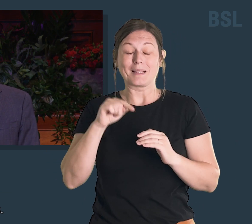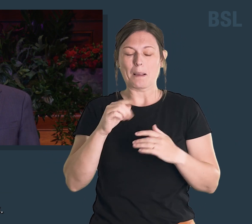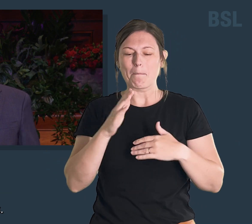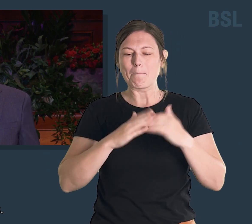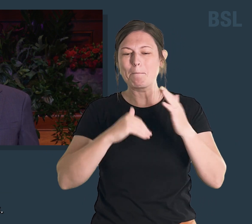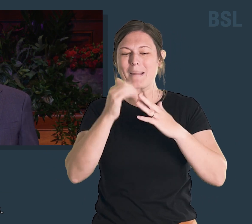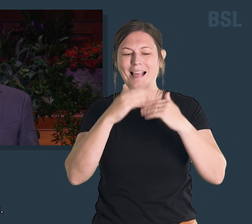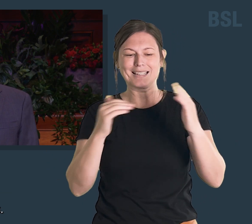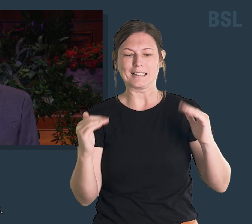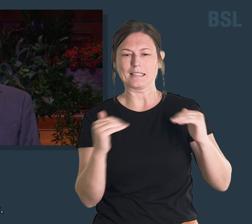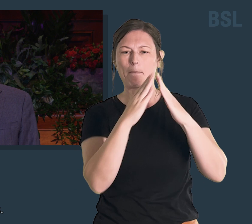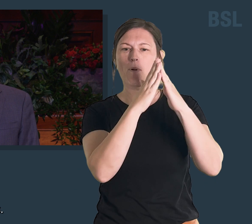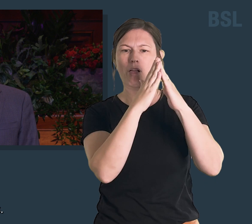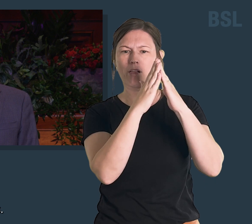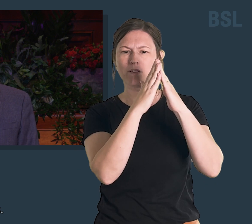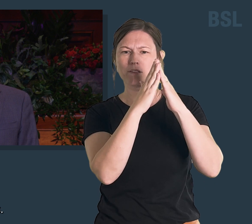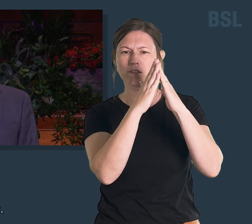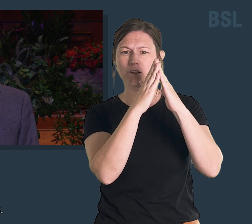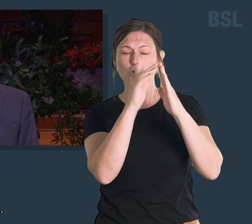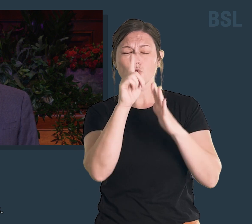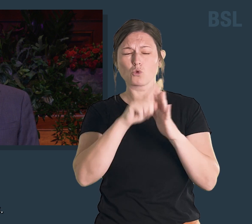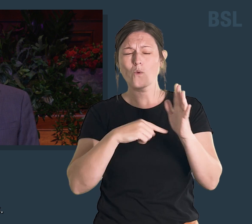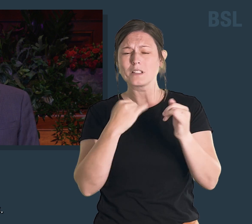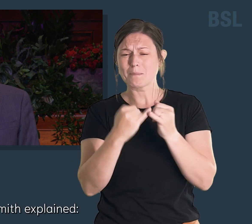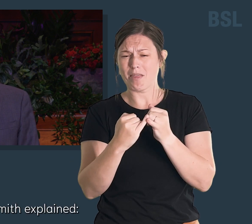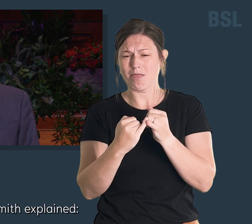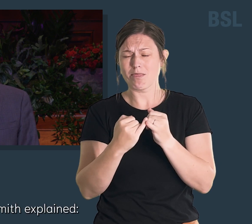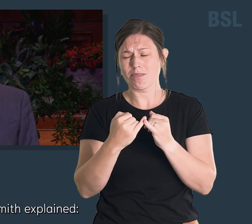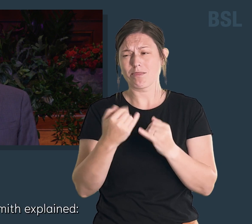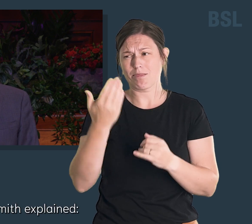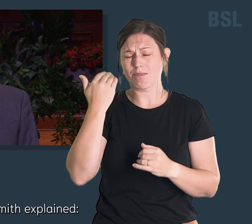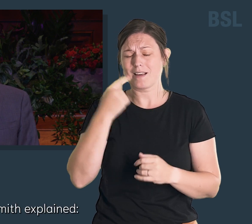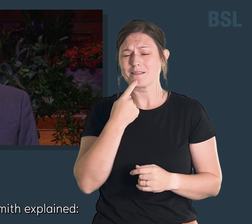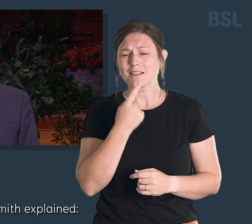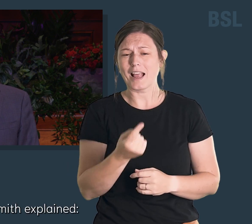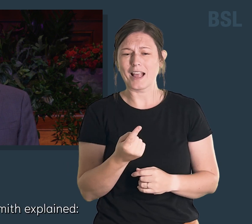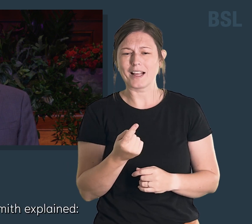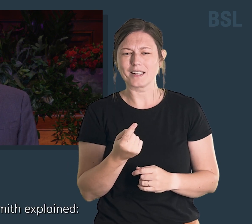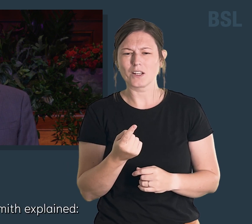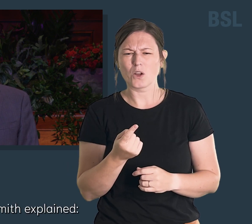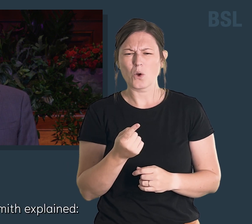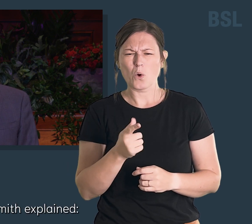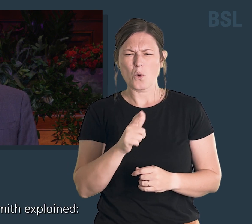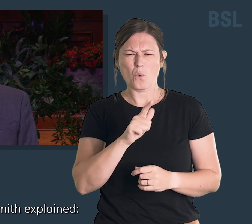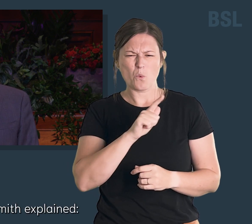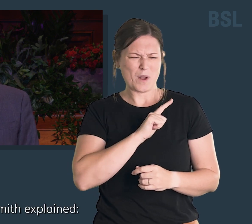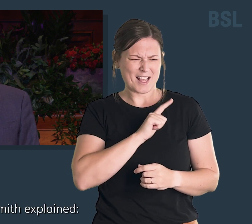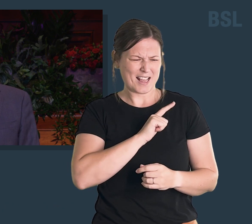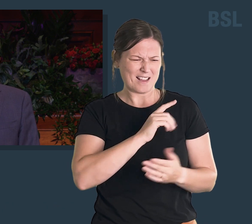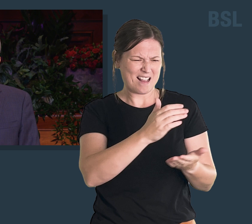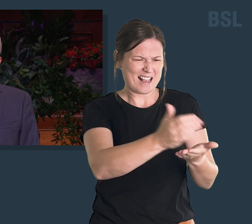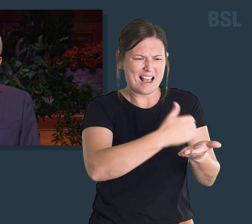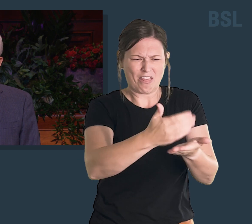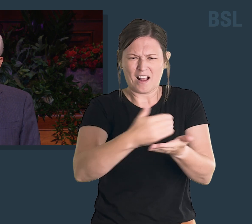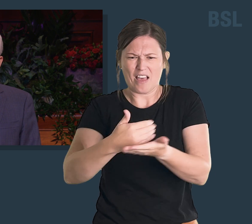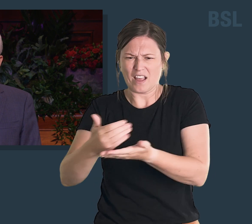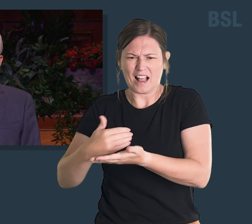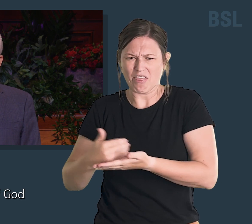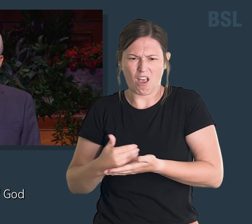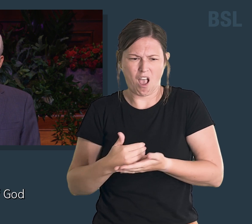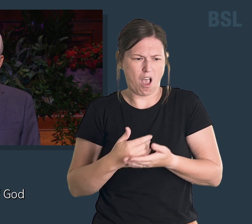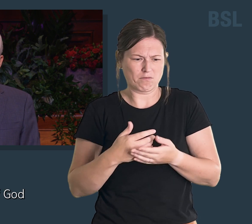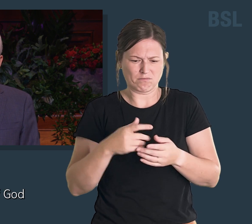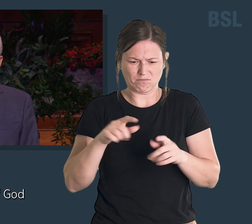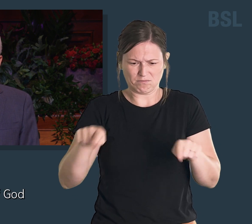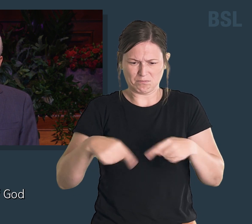That is the building and operation of temples. As the Prophet Joseph Smith explained, what was the object